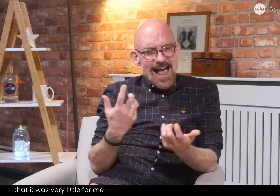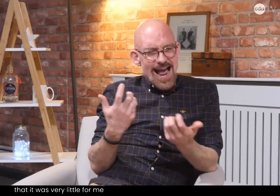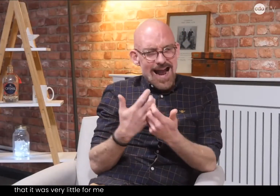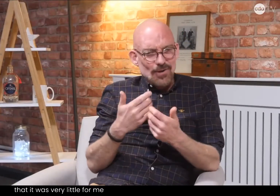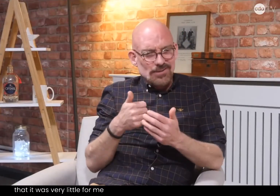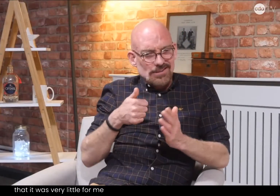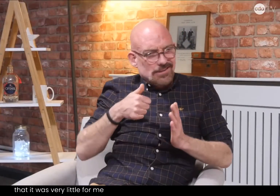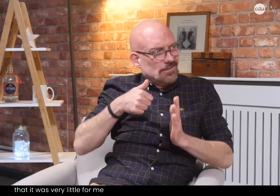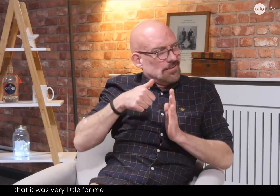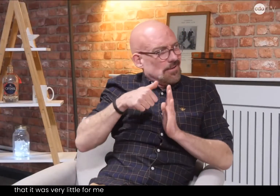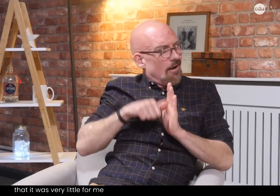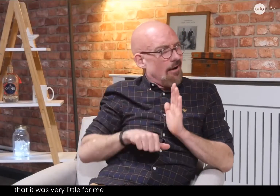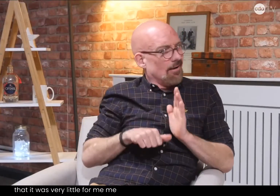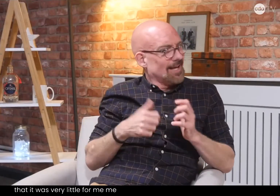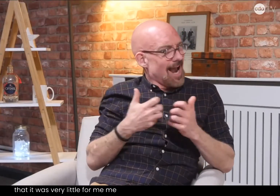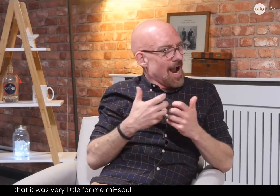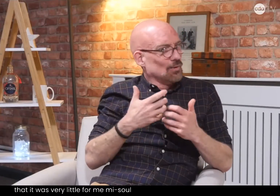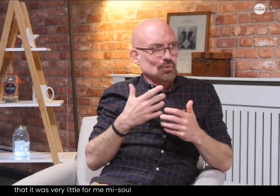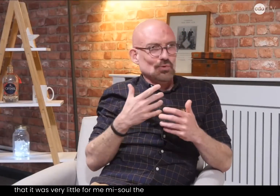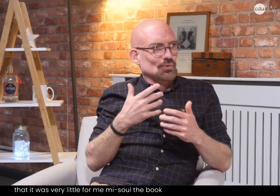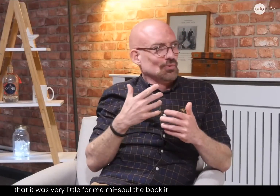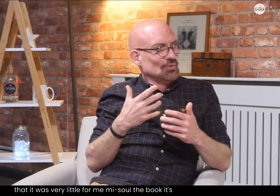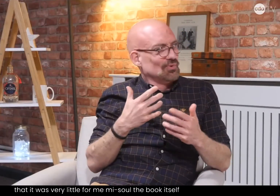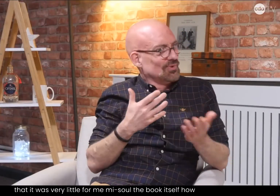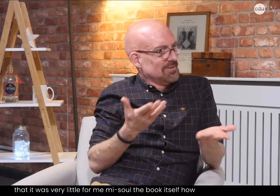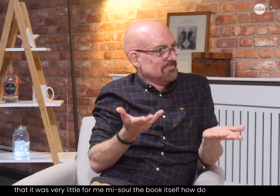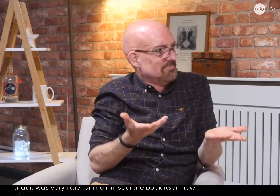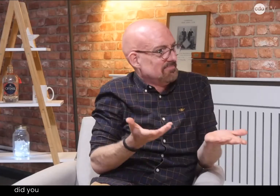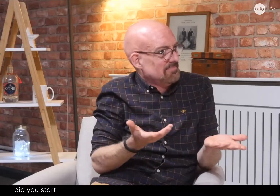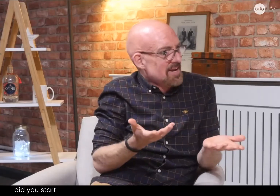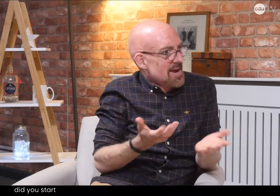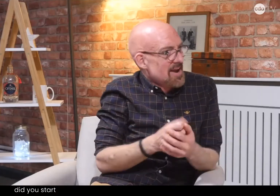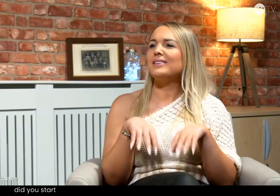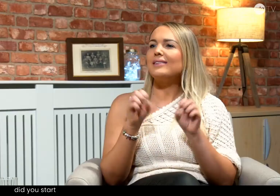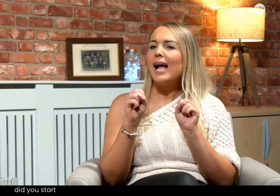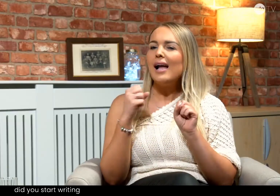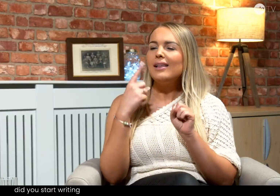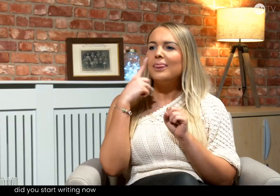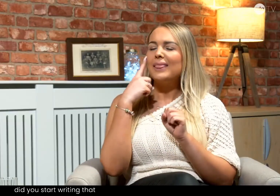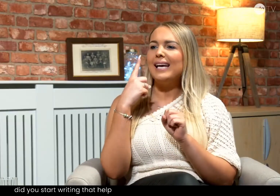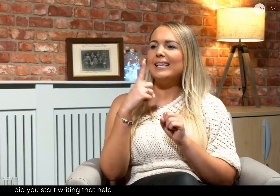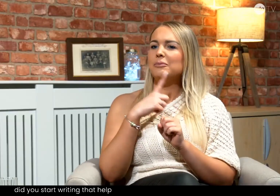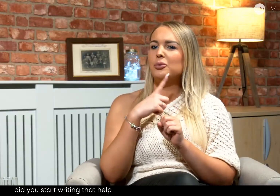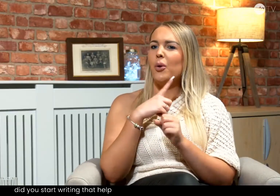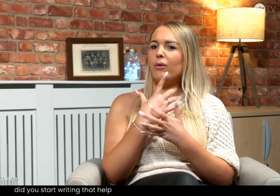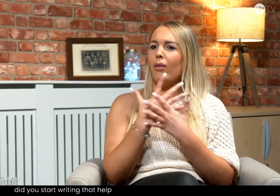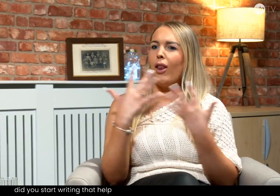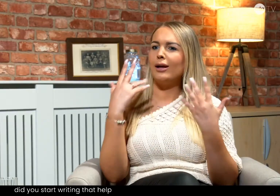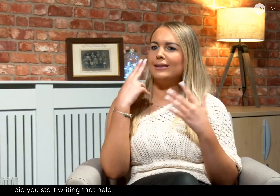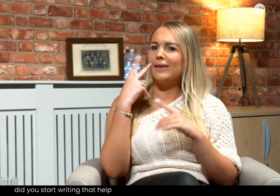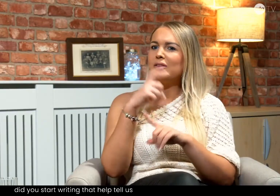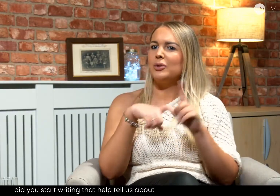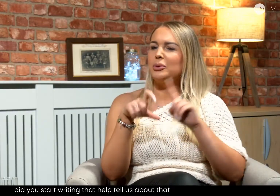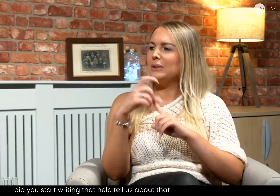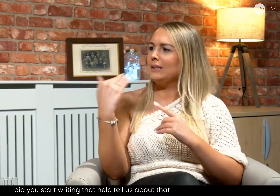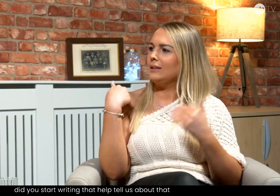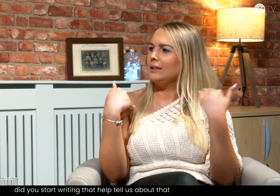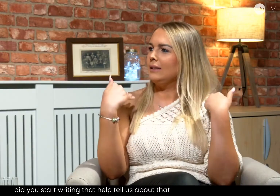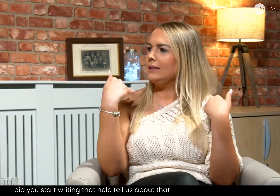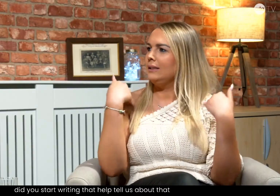So the book itself, how did you start writing that? How, you know, tell us about that. Well, I think it started,